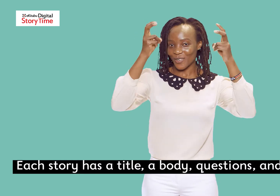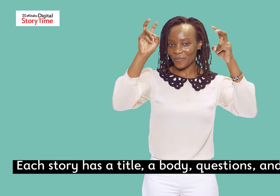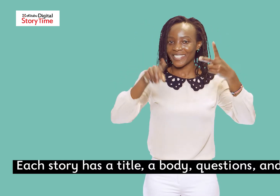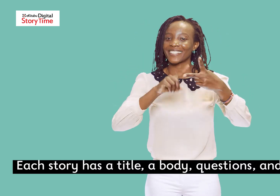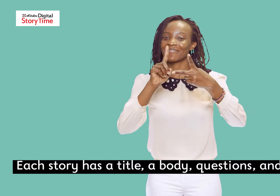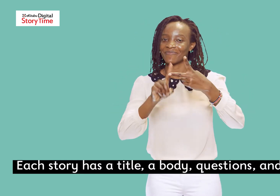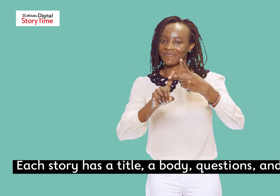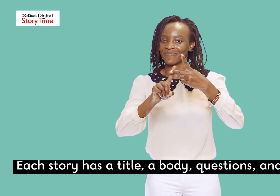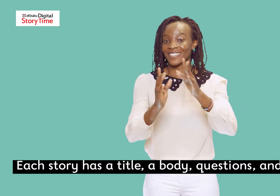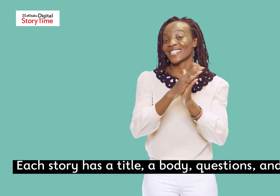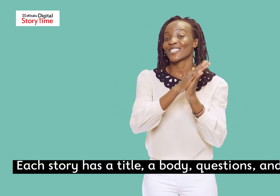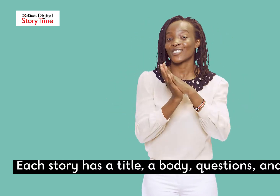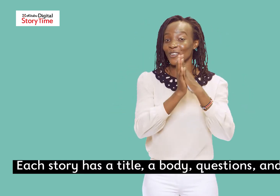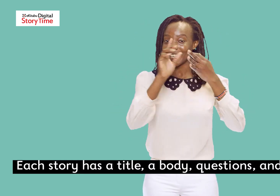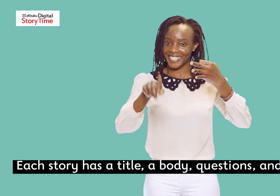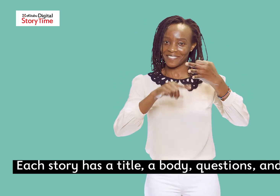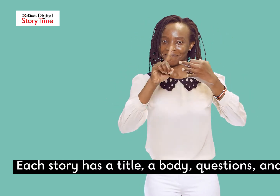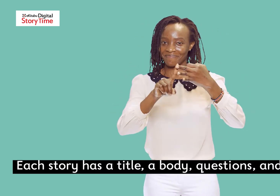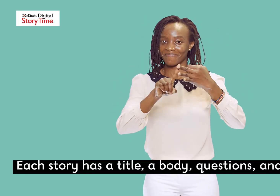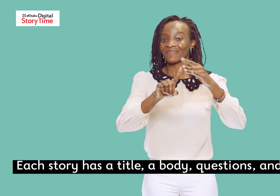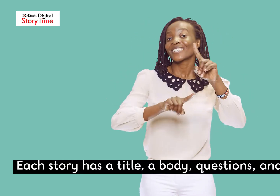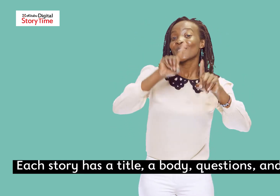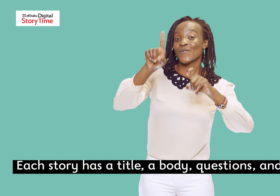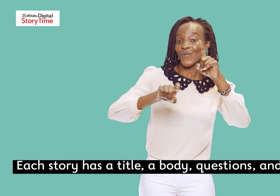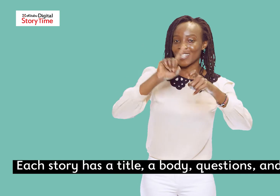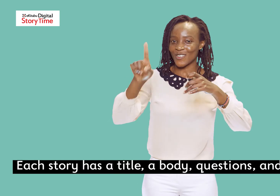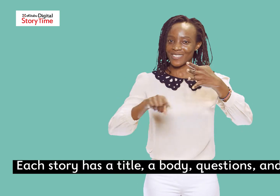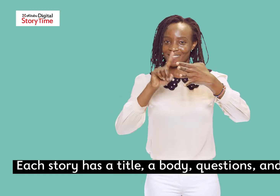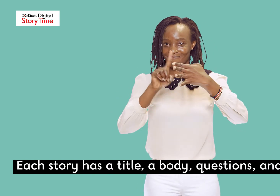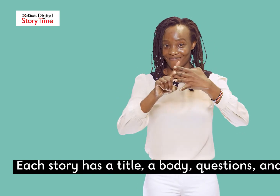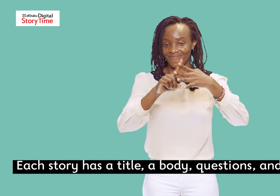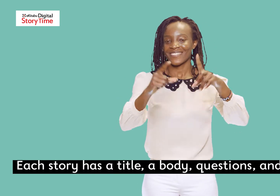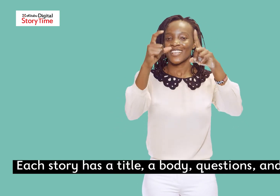Each story has a title, a body, questions, and a glossary.